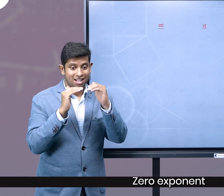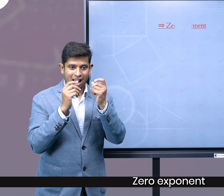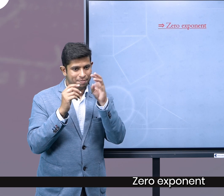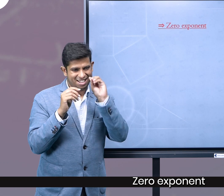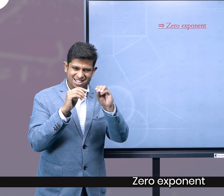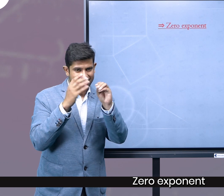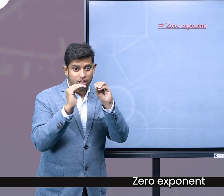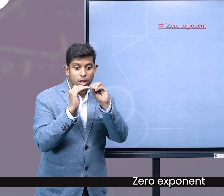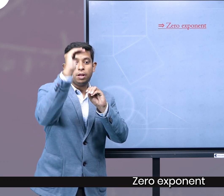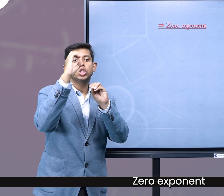Zero exponent.